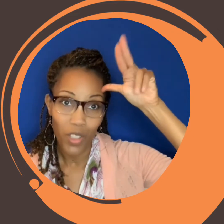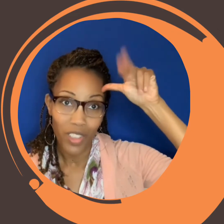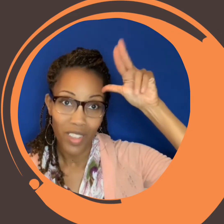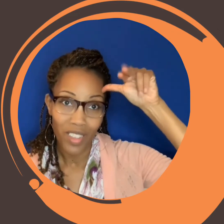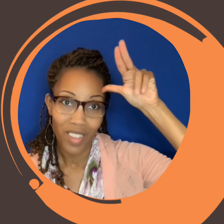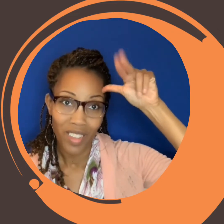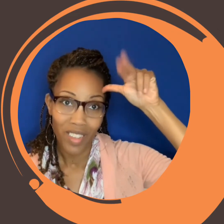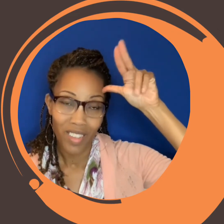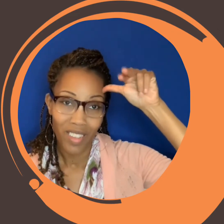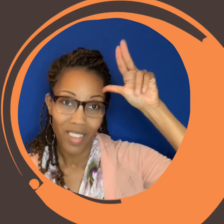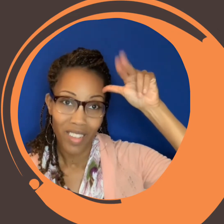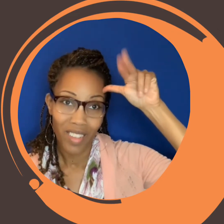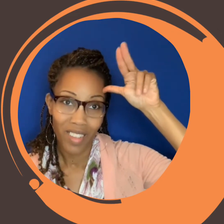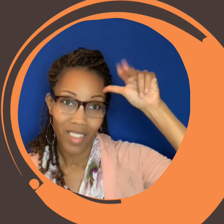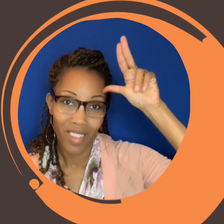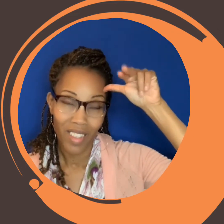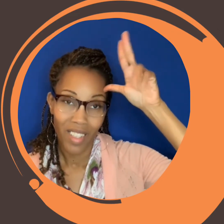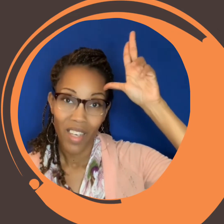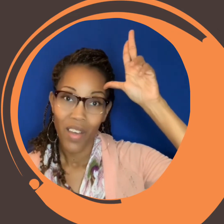Horse.